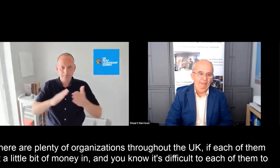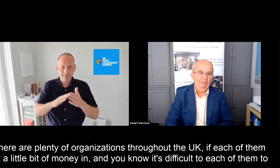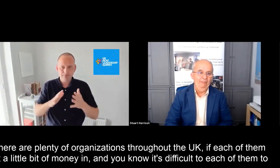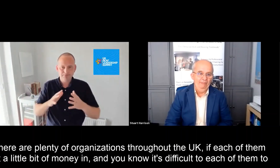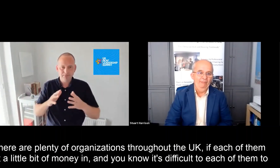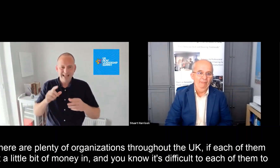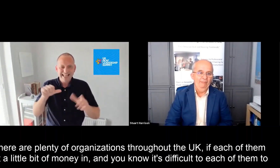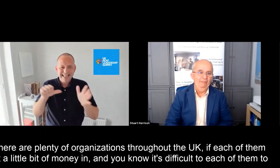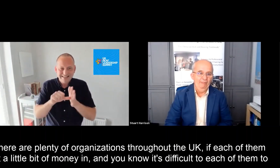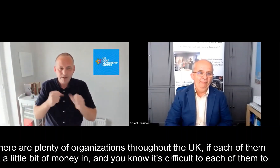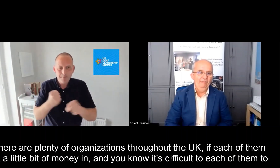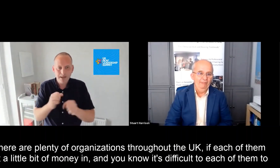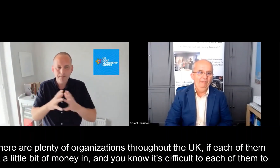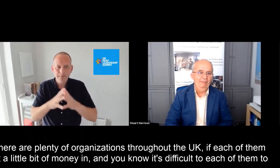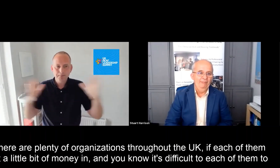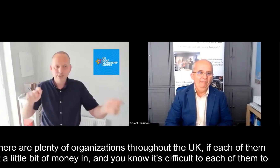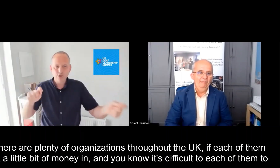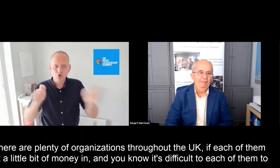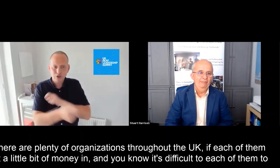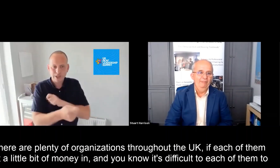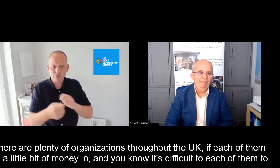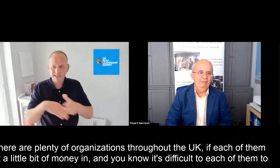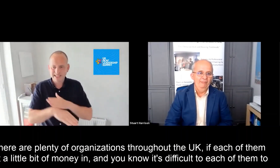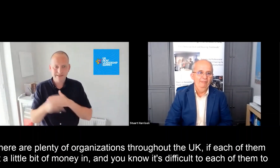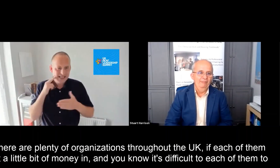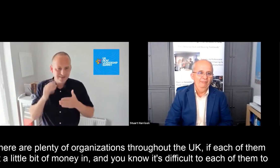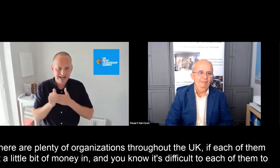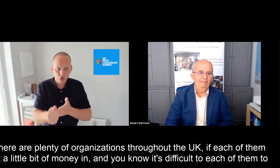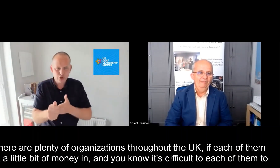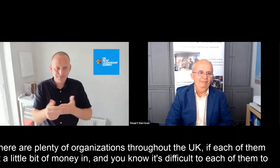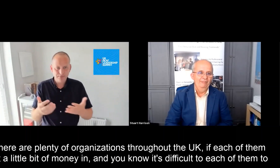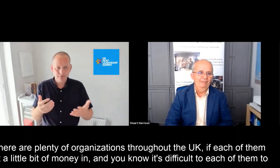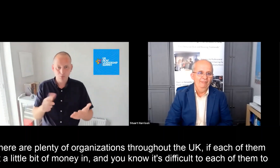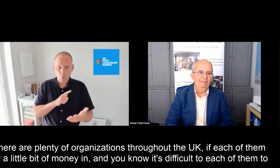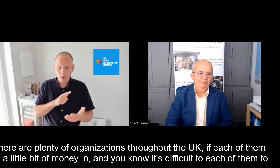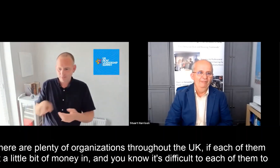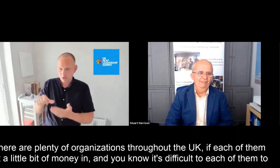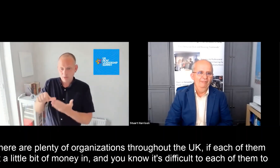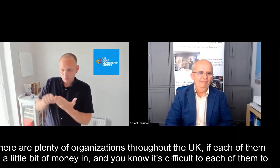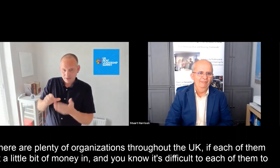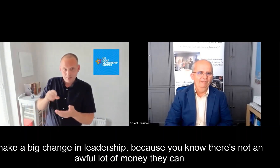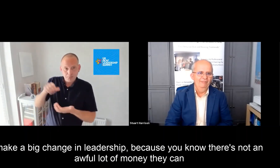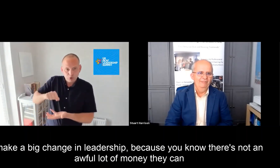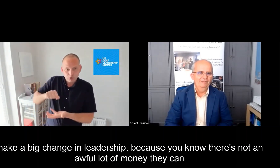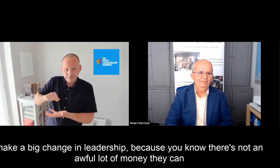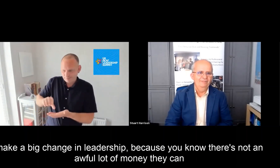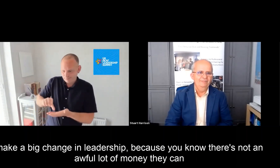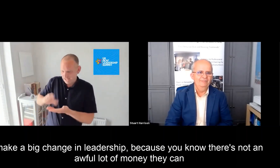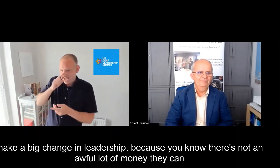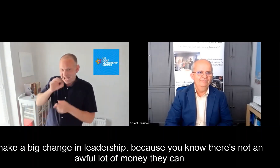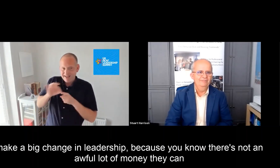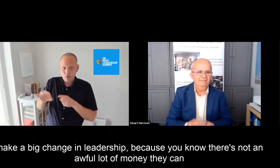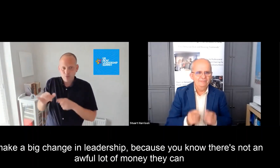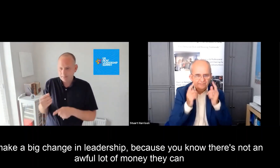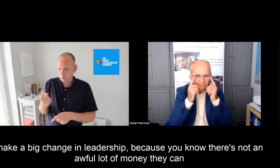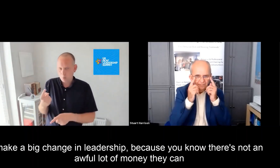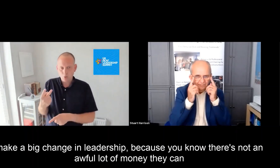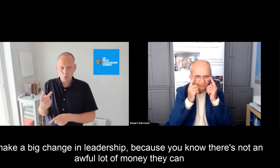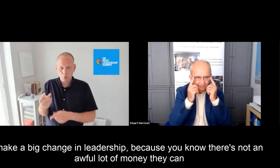each of them put a little bit of money in, you know, it's difficult for each of them to make a big change in deaf leadership because, you know, there's not an